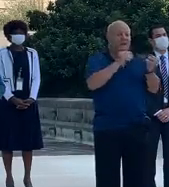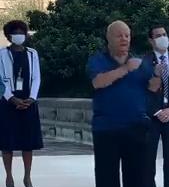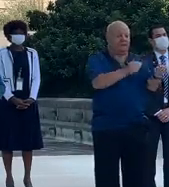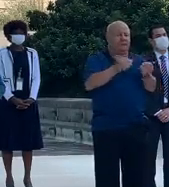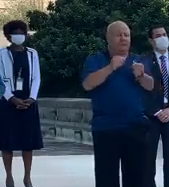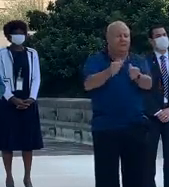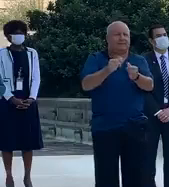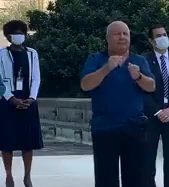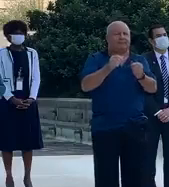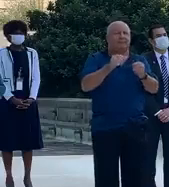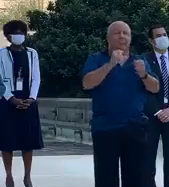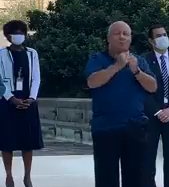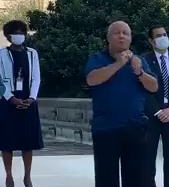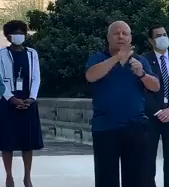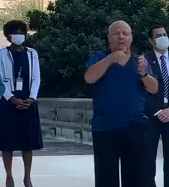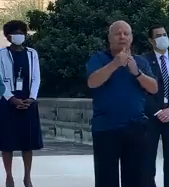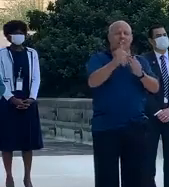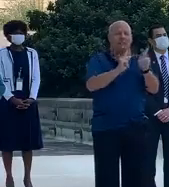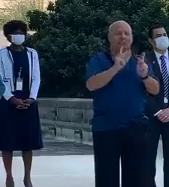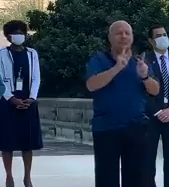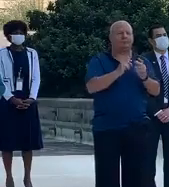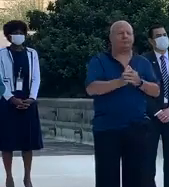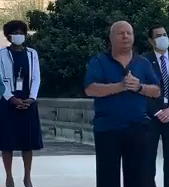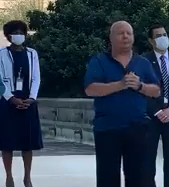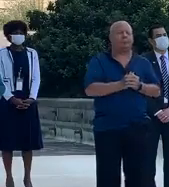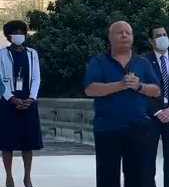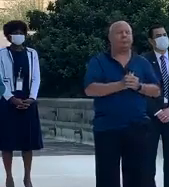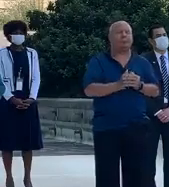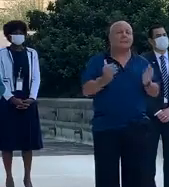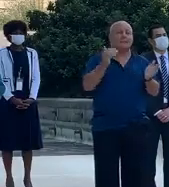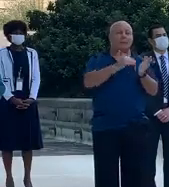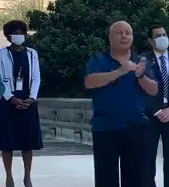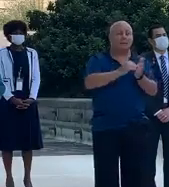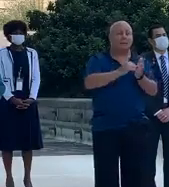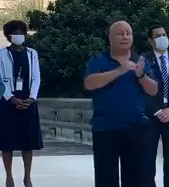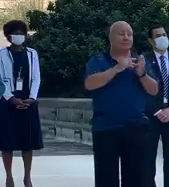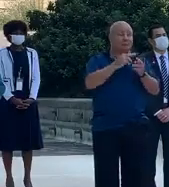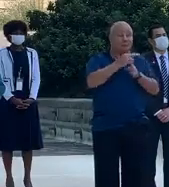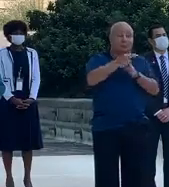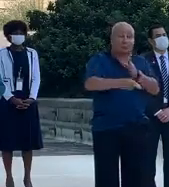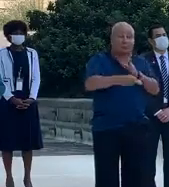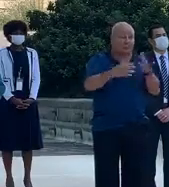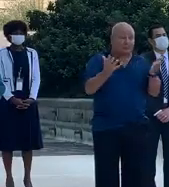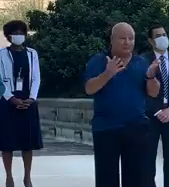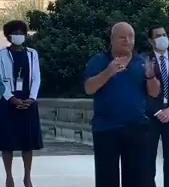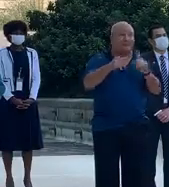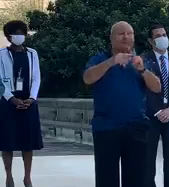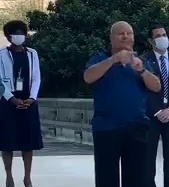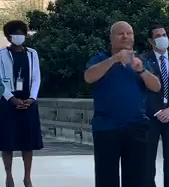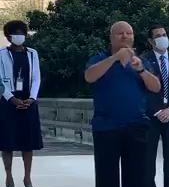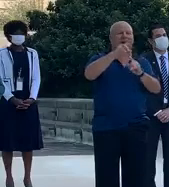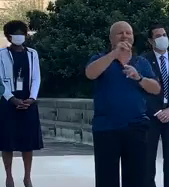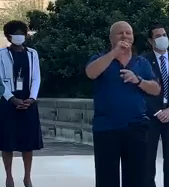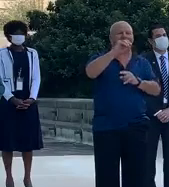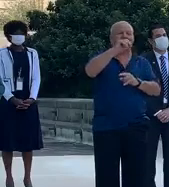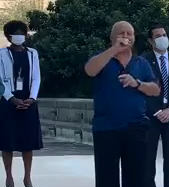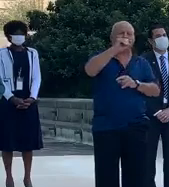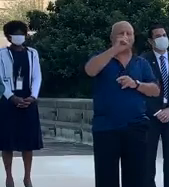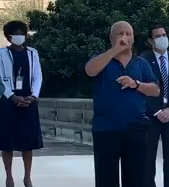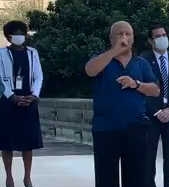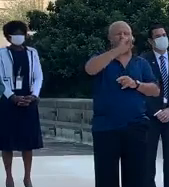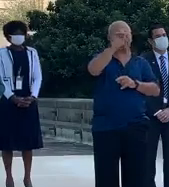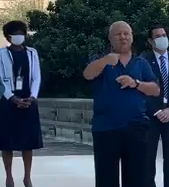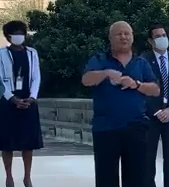effectively with our people. And again, as a result, the positivity rate dropped over 11% by